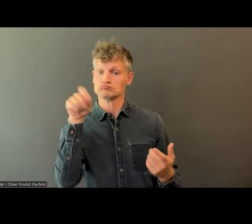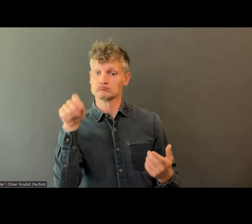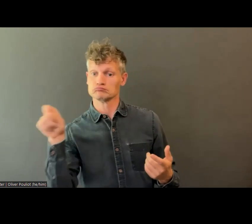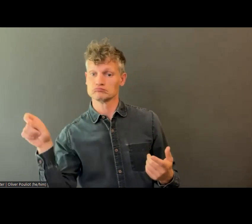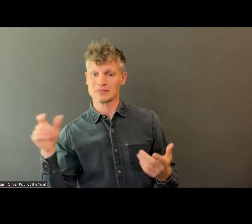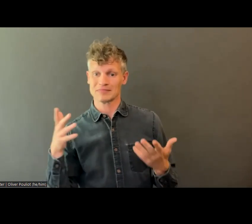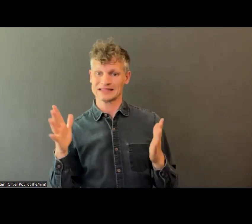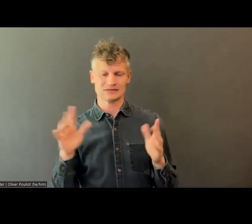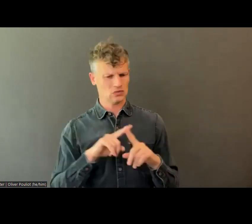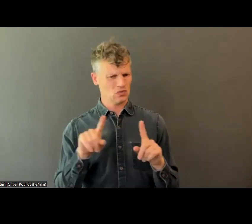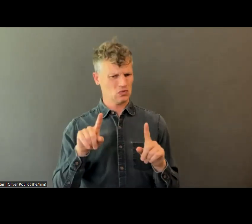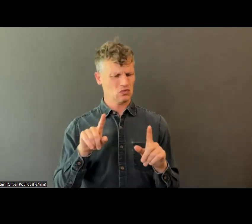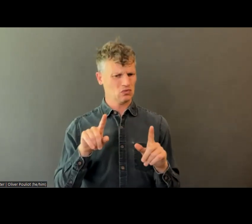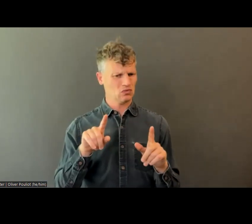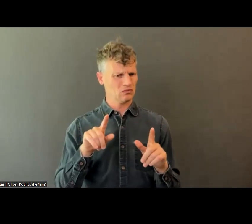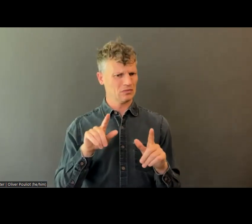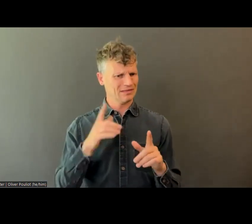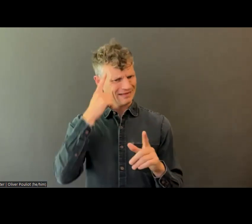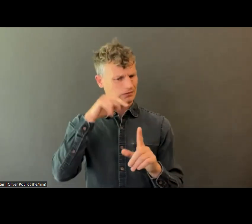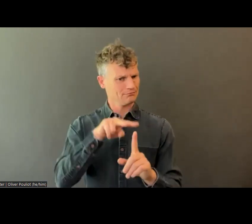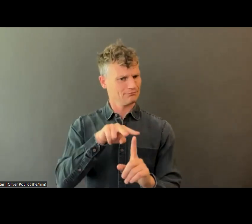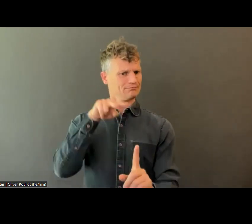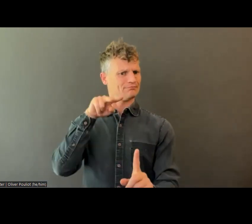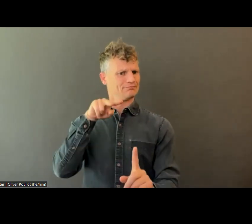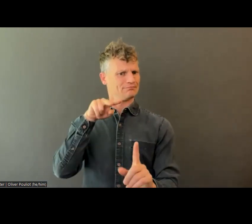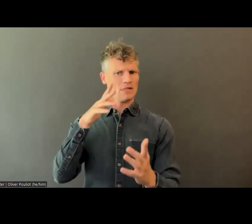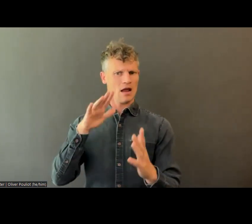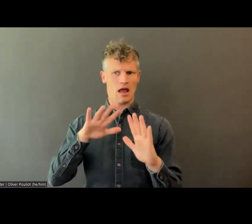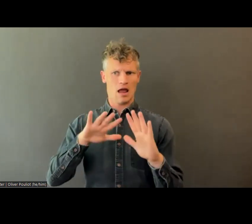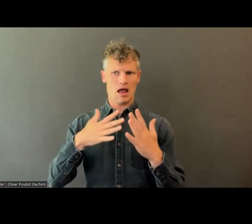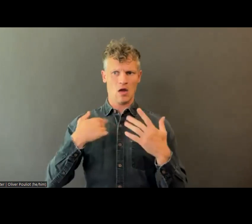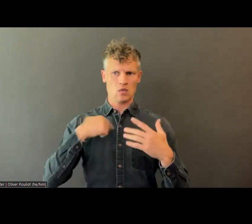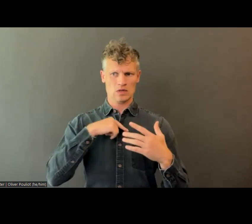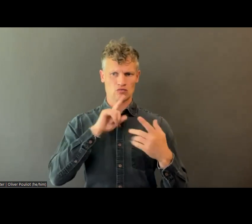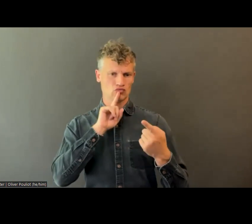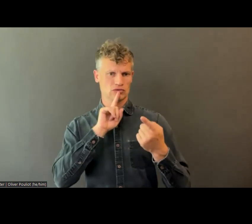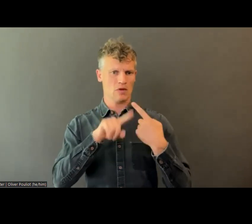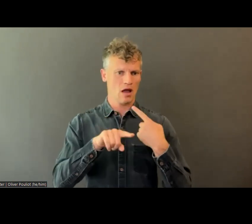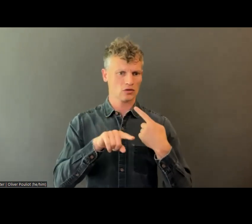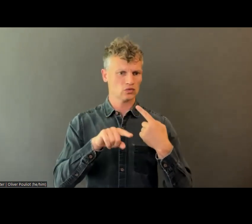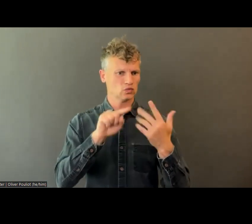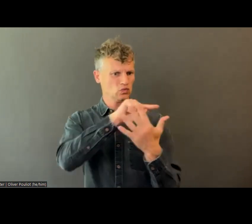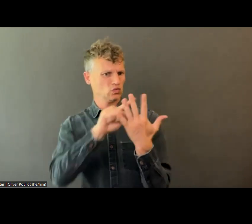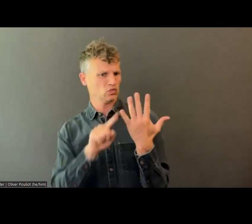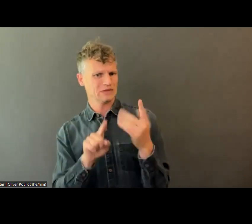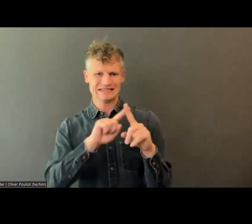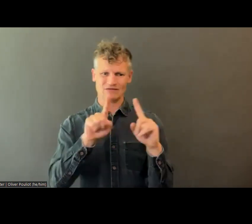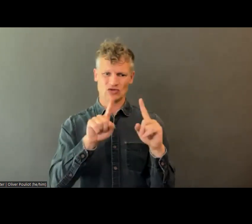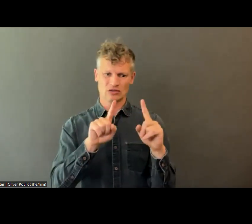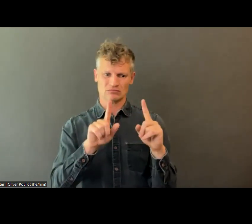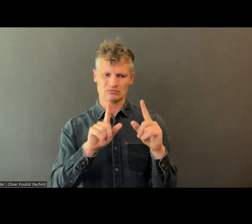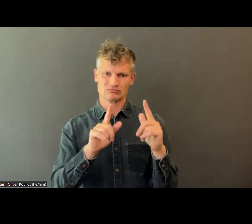structural KPIs to measure the output? So in addition to our workplace adjustments response, we've worked